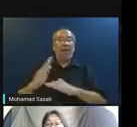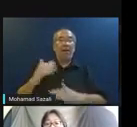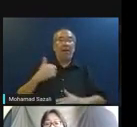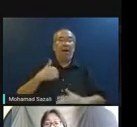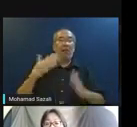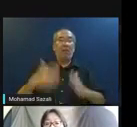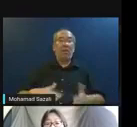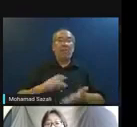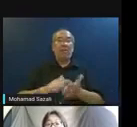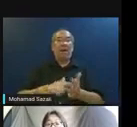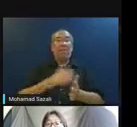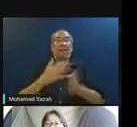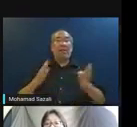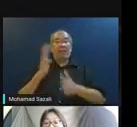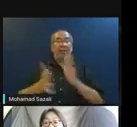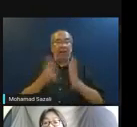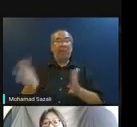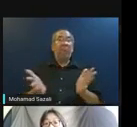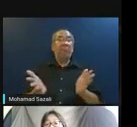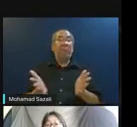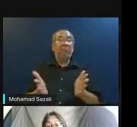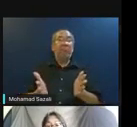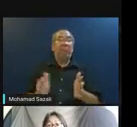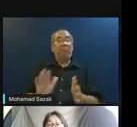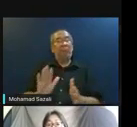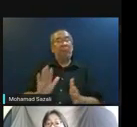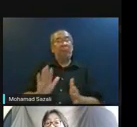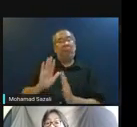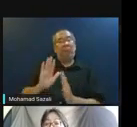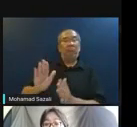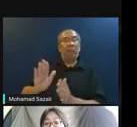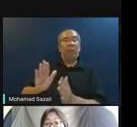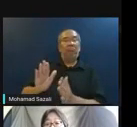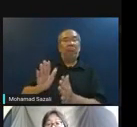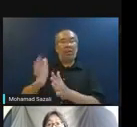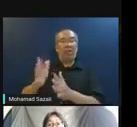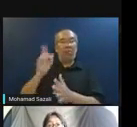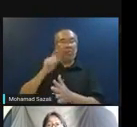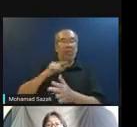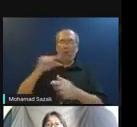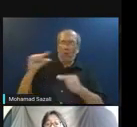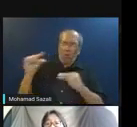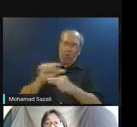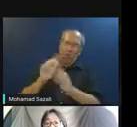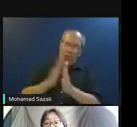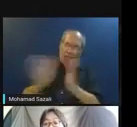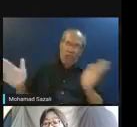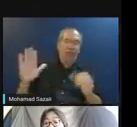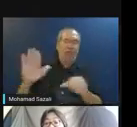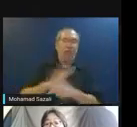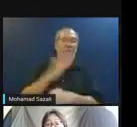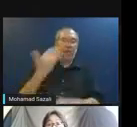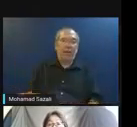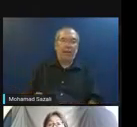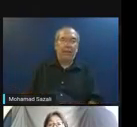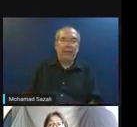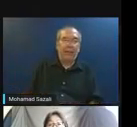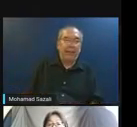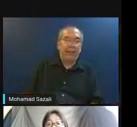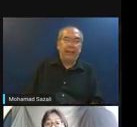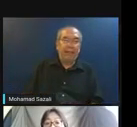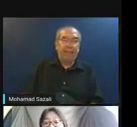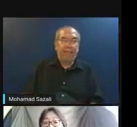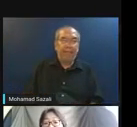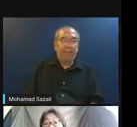read from the PowerPoint, it's like system lambang bunyi or even sounds. It were being used as tools of communication for a group